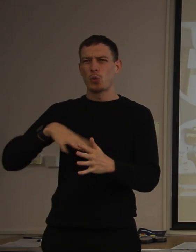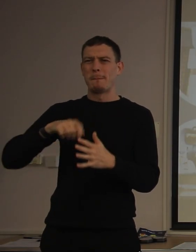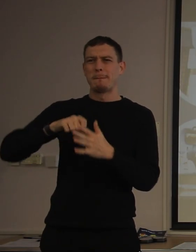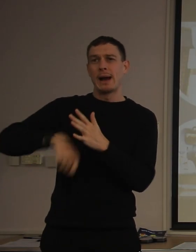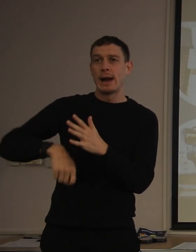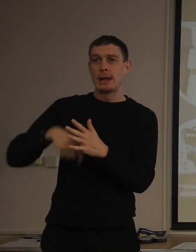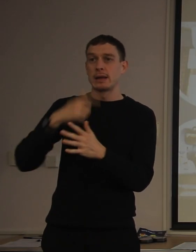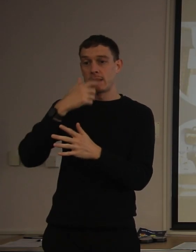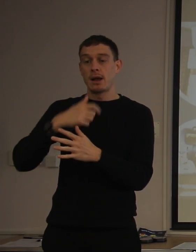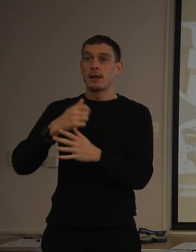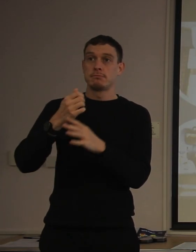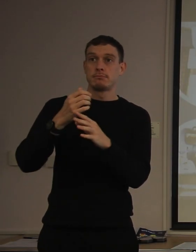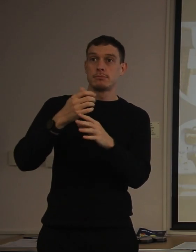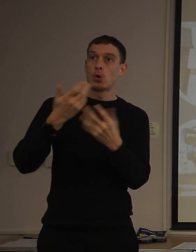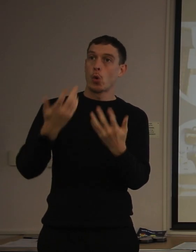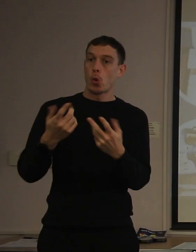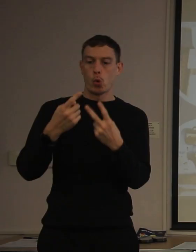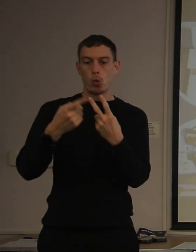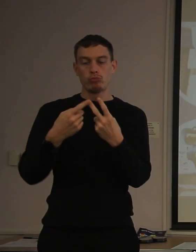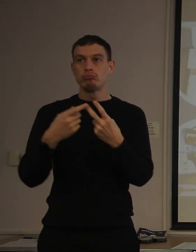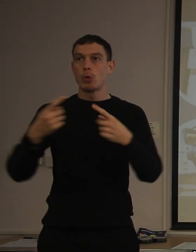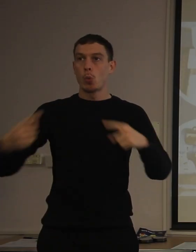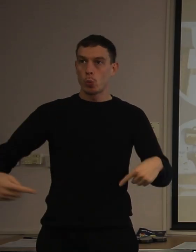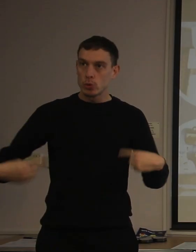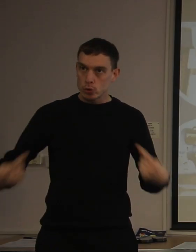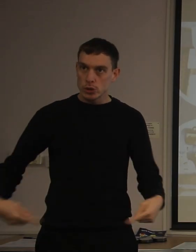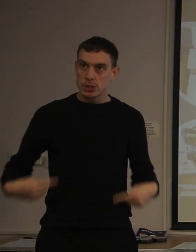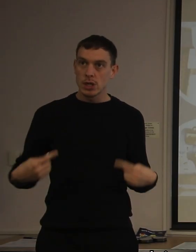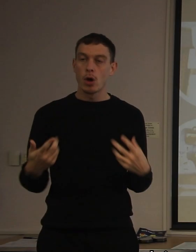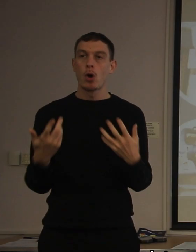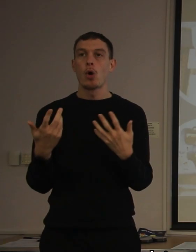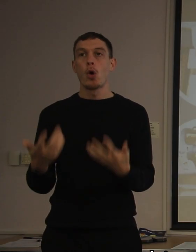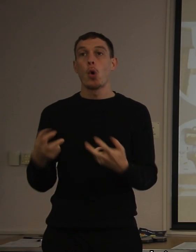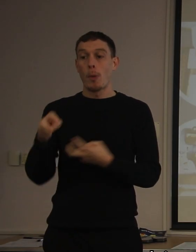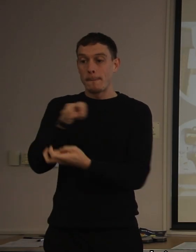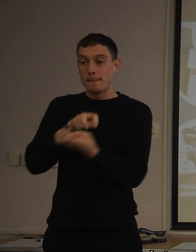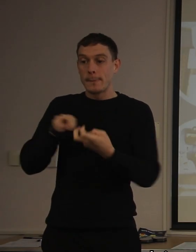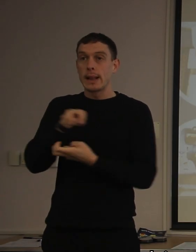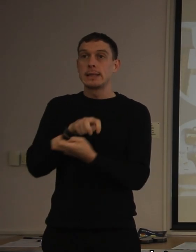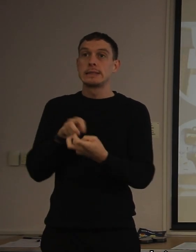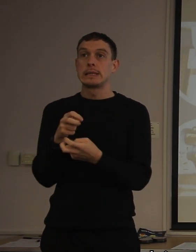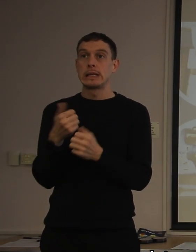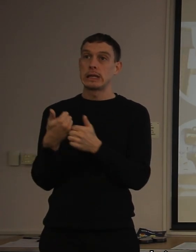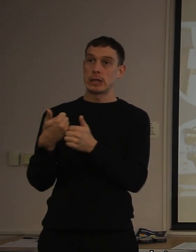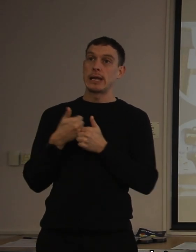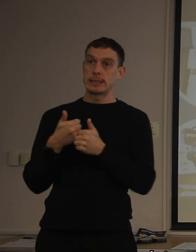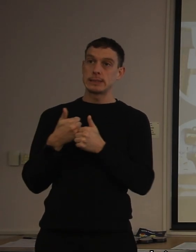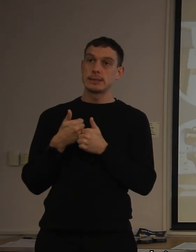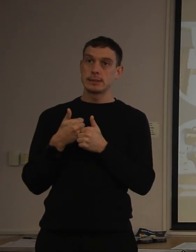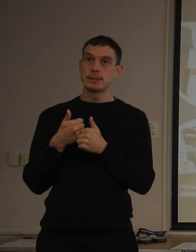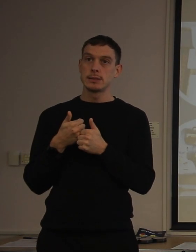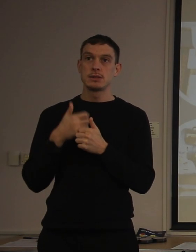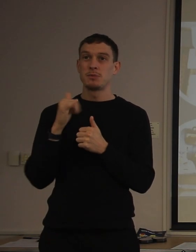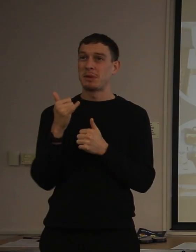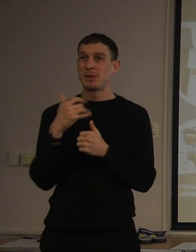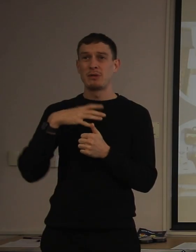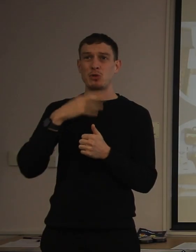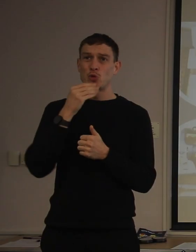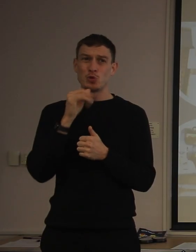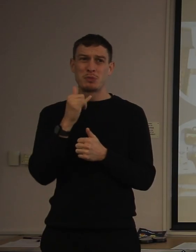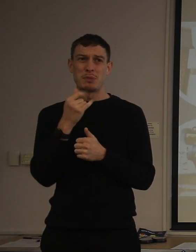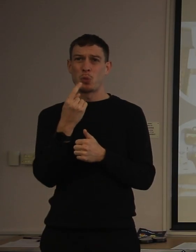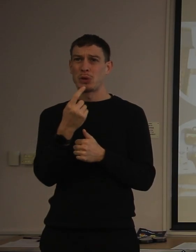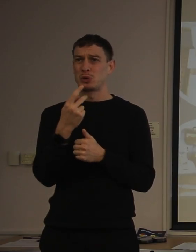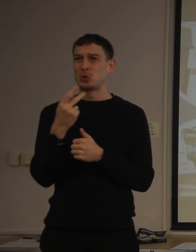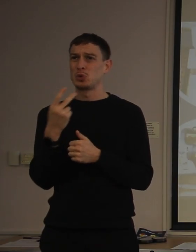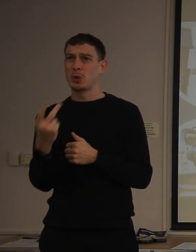but also things like wheelchairs and mobility aids. Anything that somebody may only use once or twice, or maybe they've